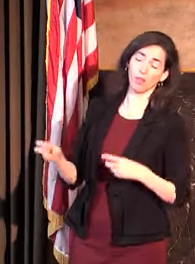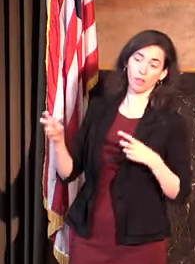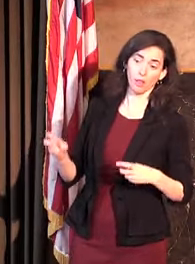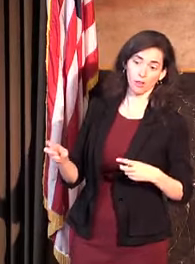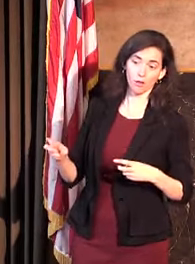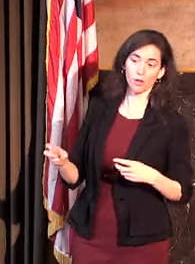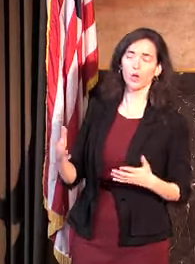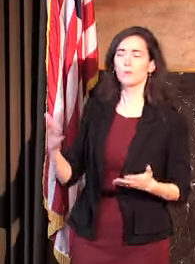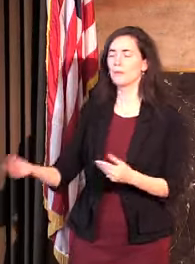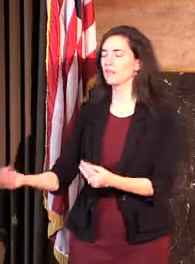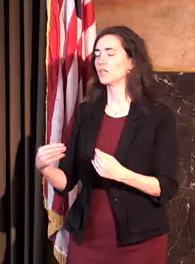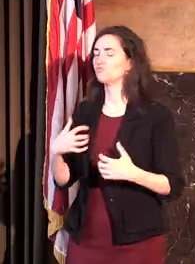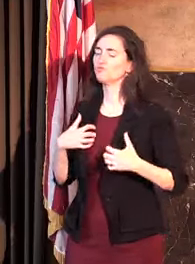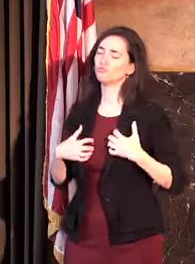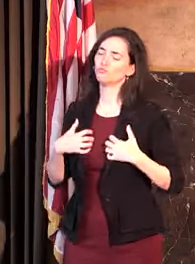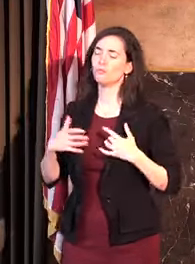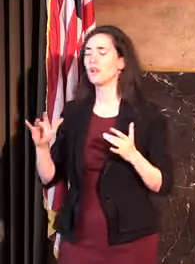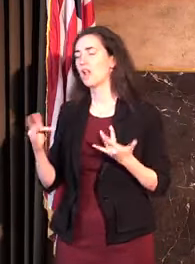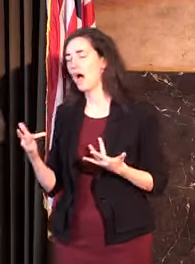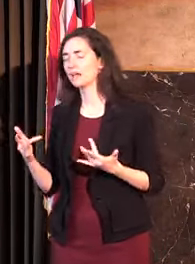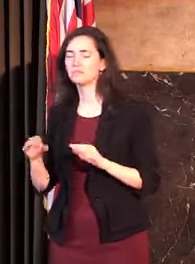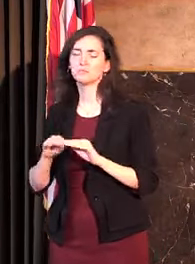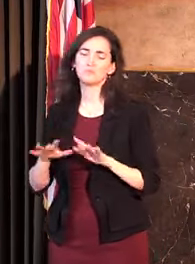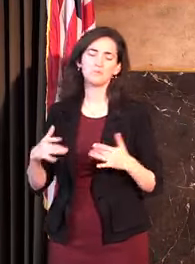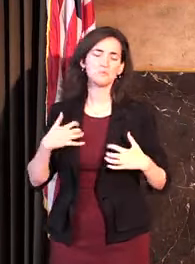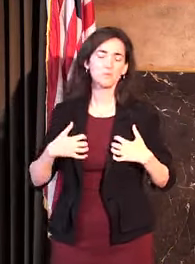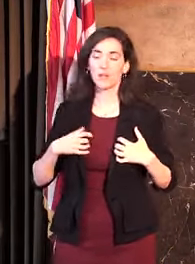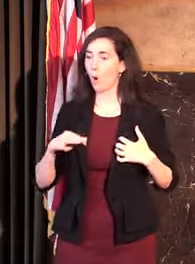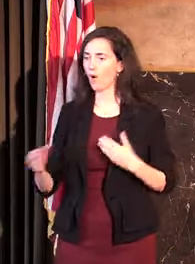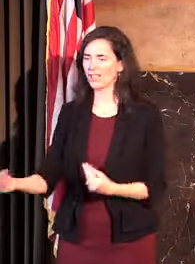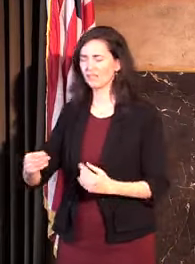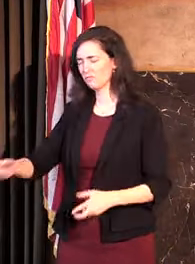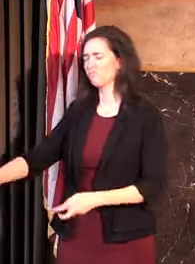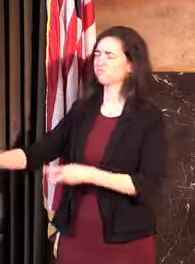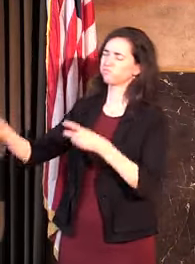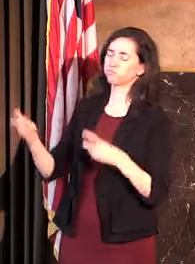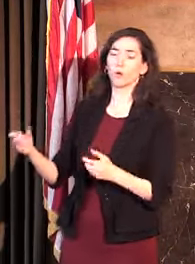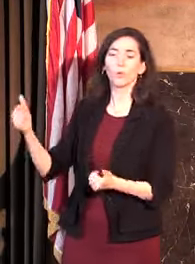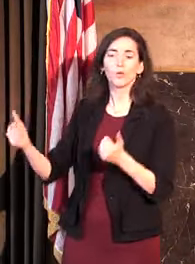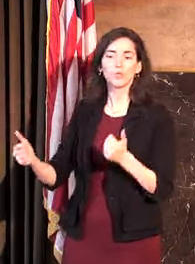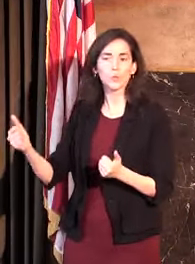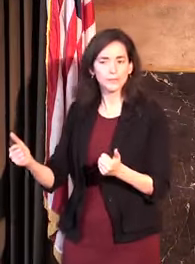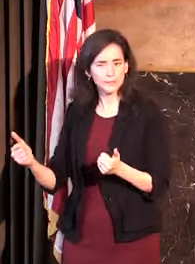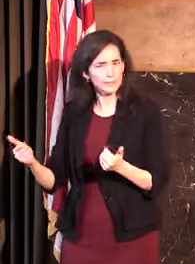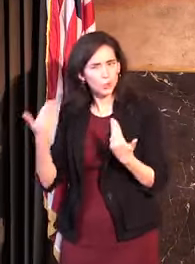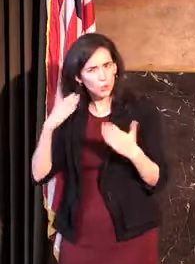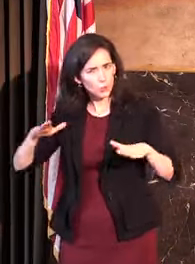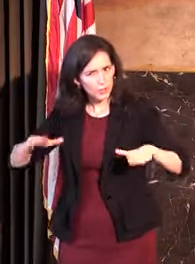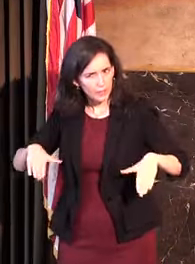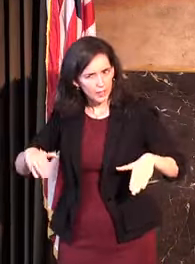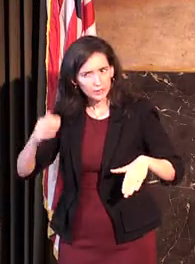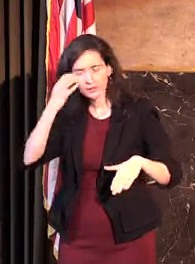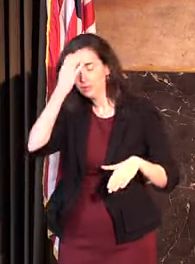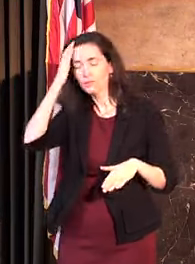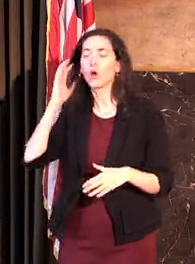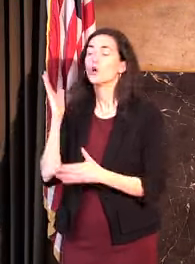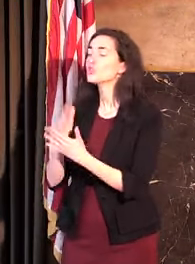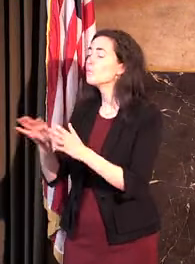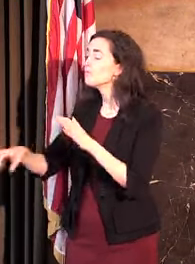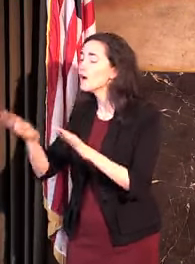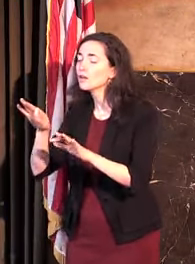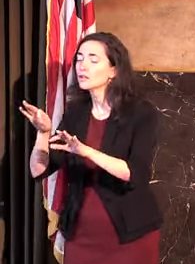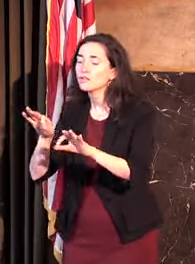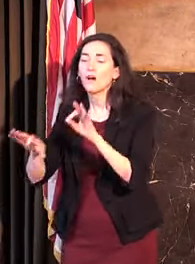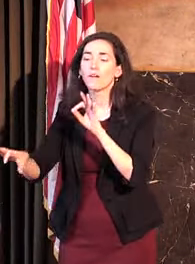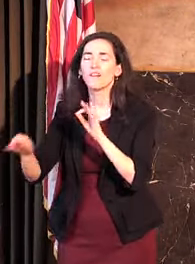people mild illness? Is it more likely to give people severe illness? There's some preliminary anecdotal reports from